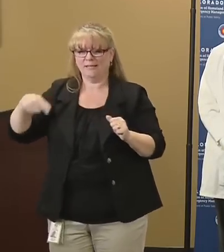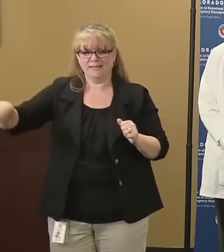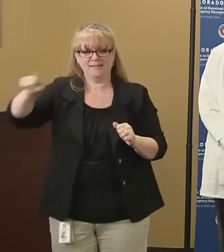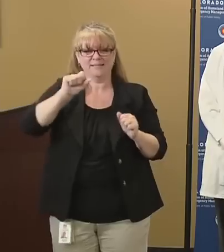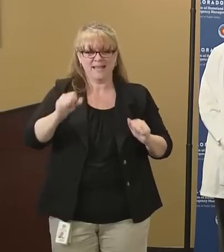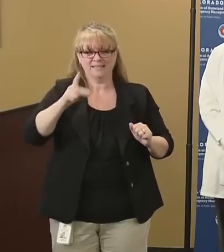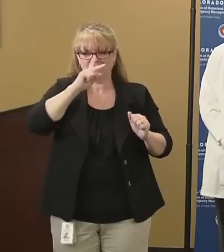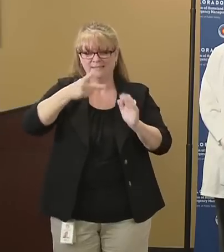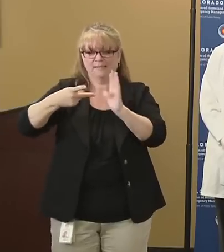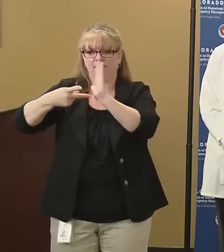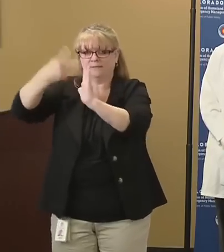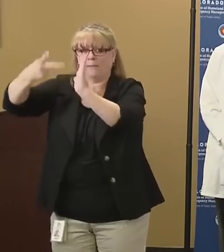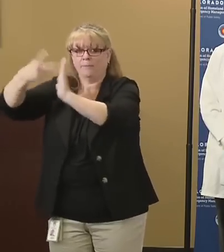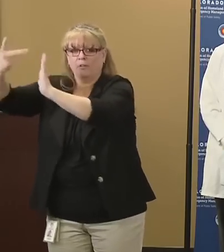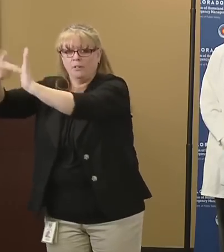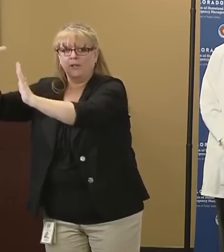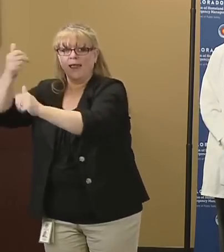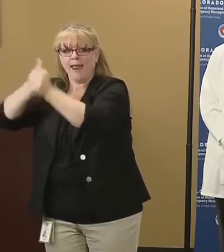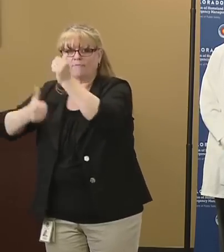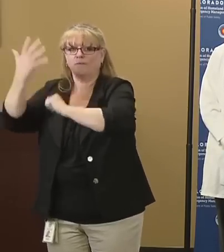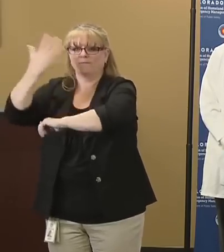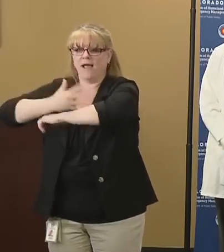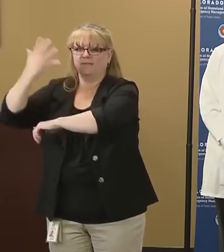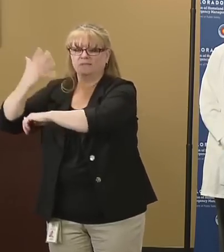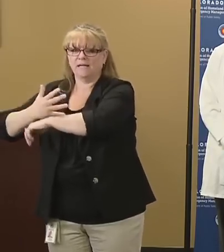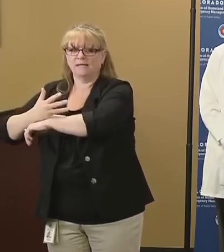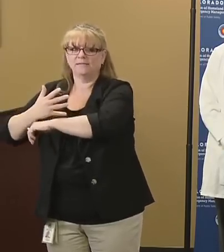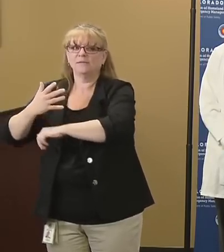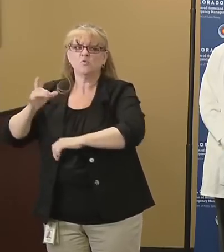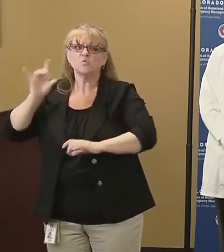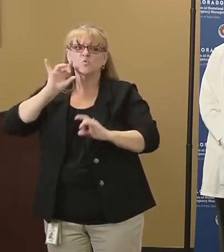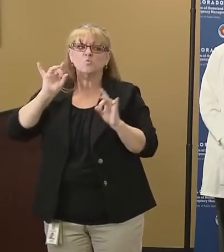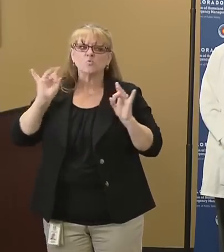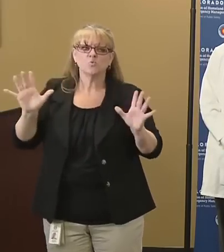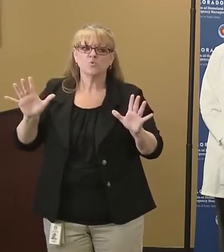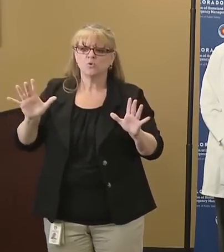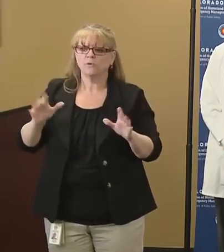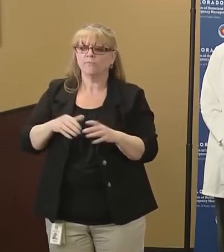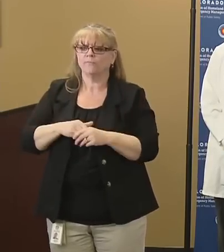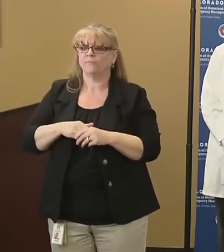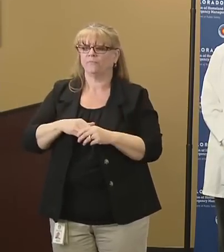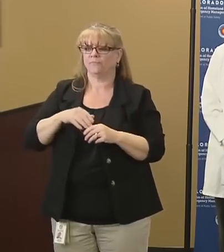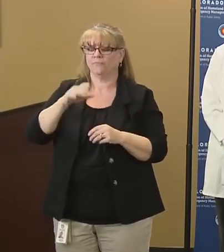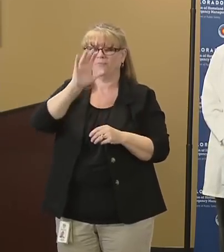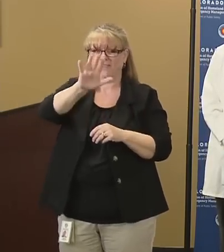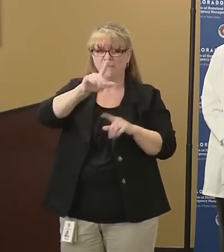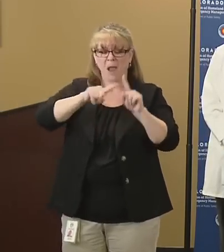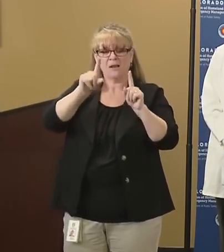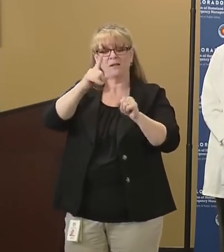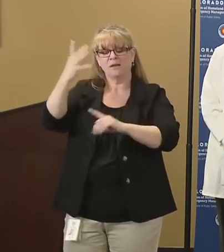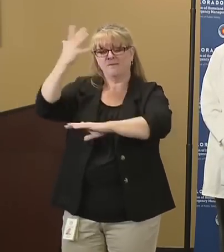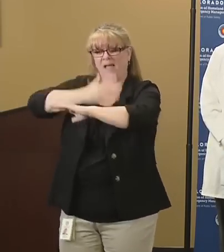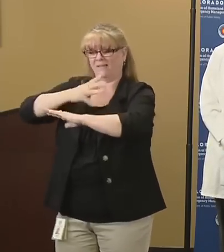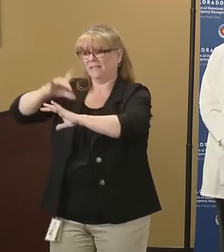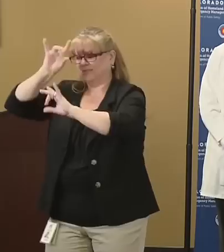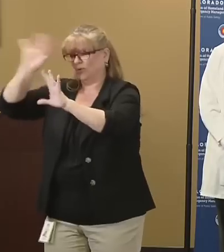rapid. So it buys us a little time. Doubling every 5 days is better than doubling every 2 days. But we really have to drive that further, and that's